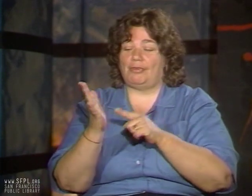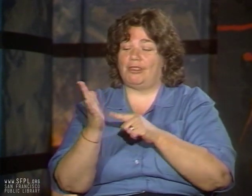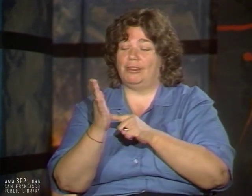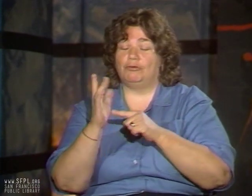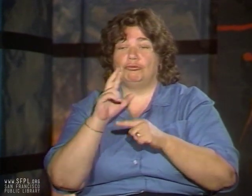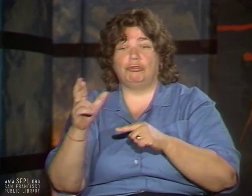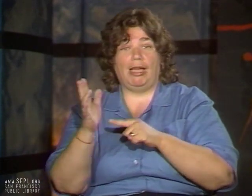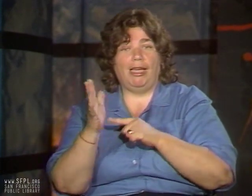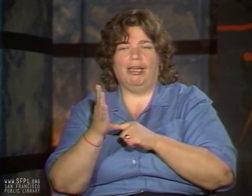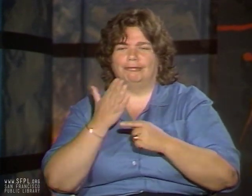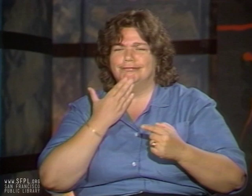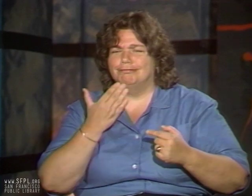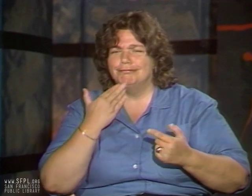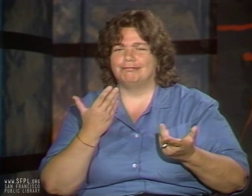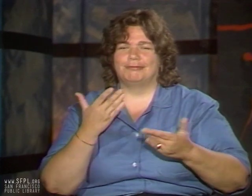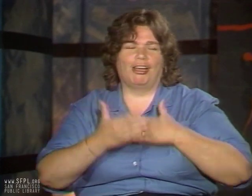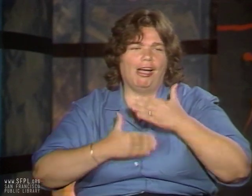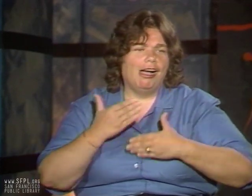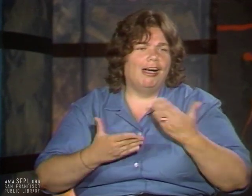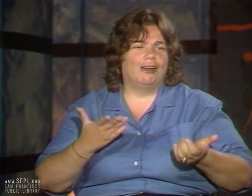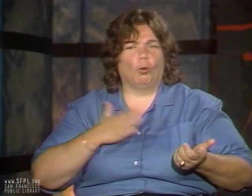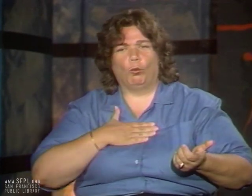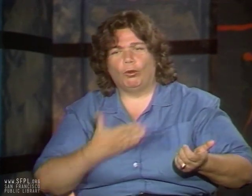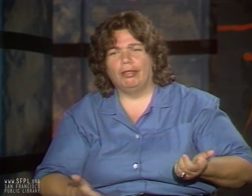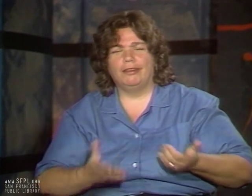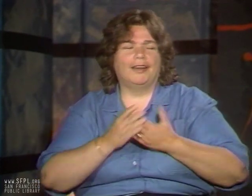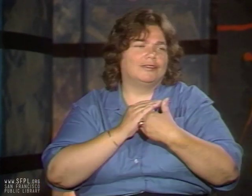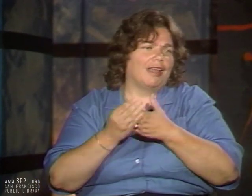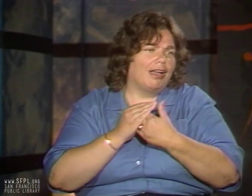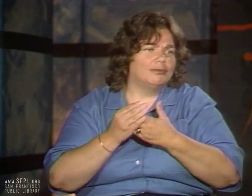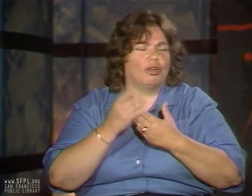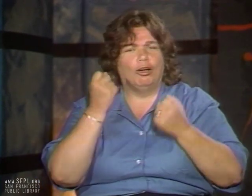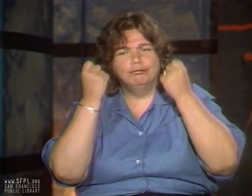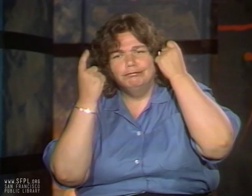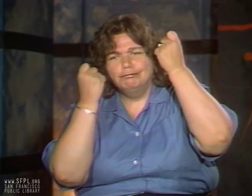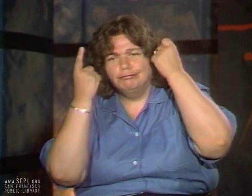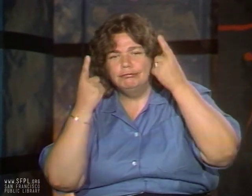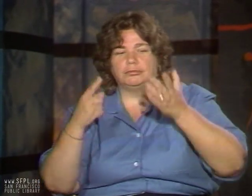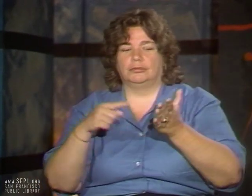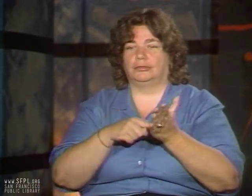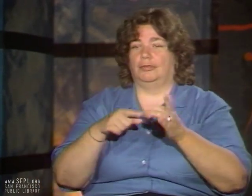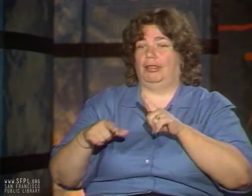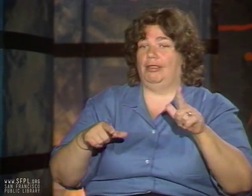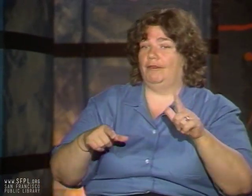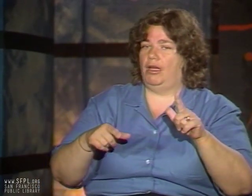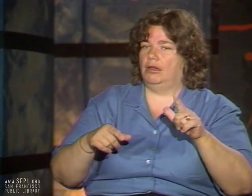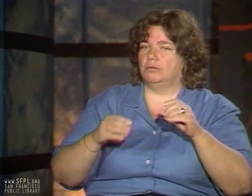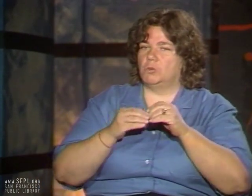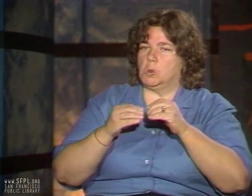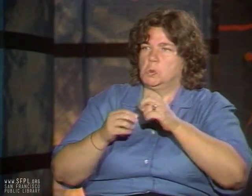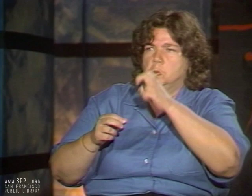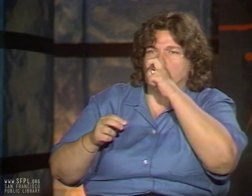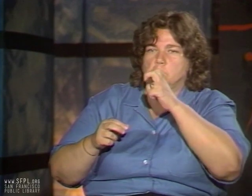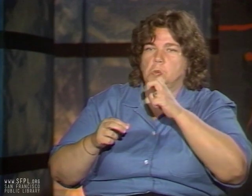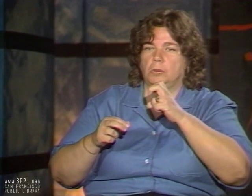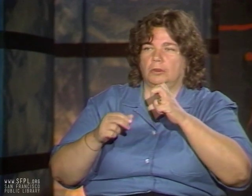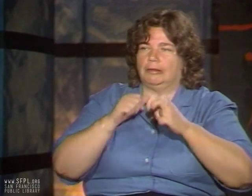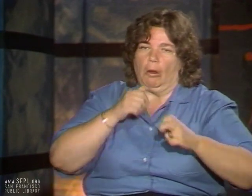character traits. My right hand is assertive, amiable, and extroverted, while like any passive person, Lefty is more resentful